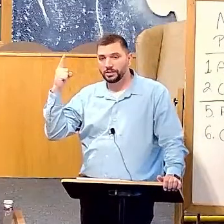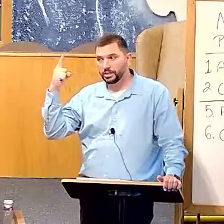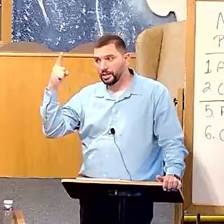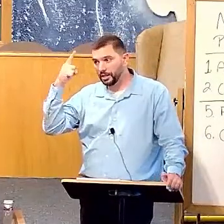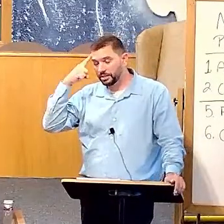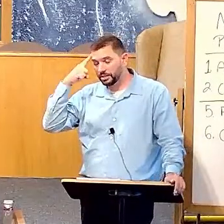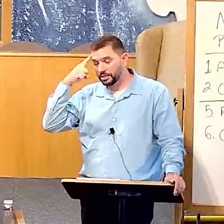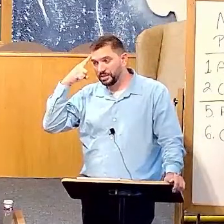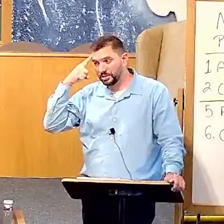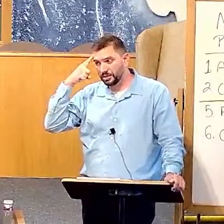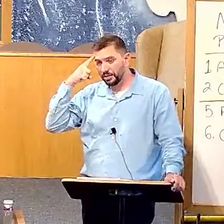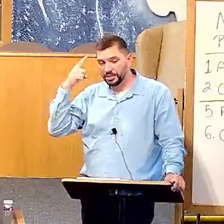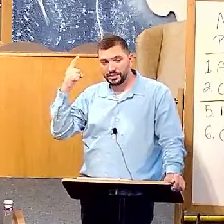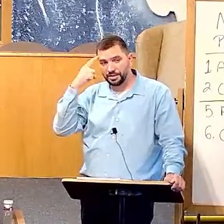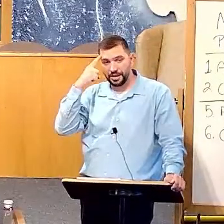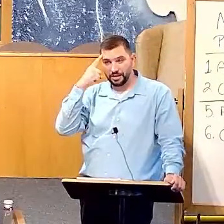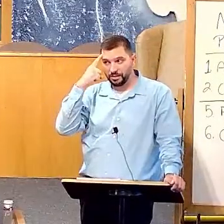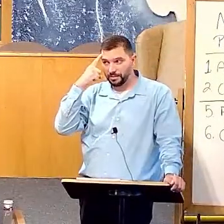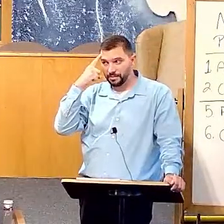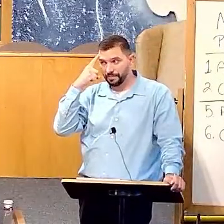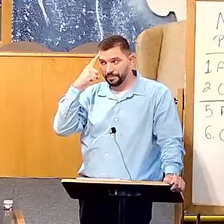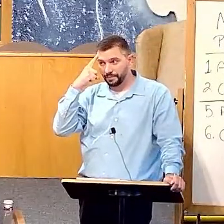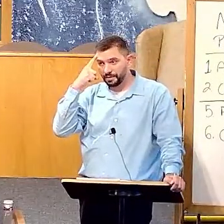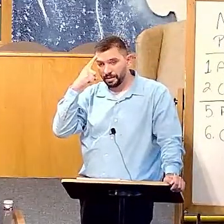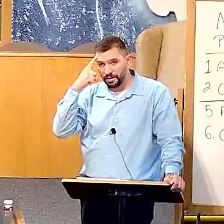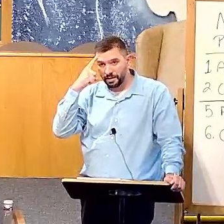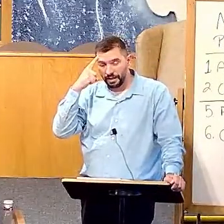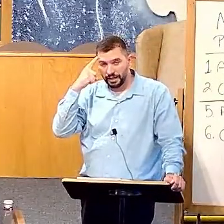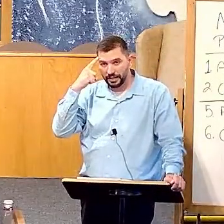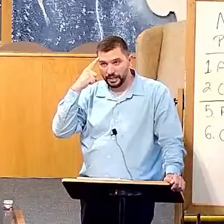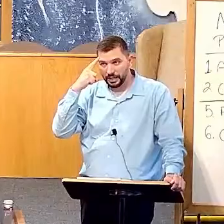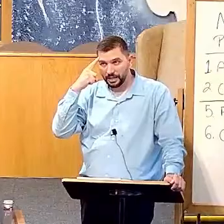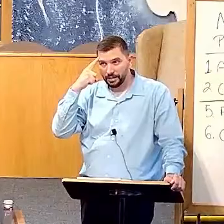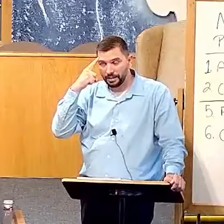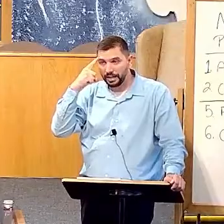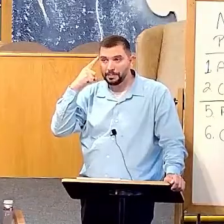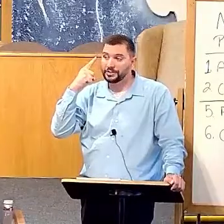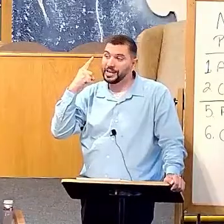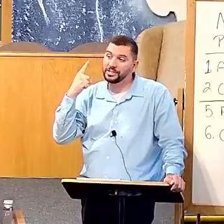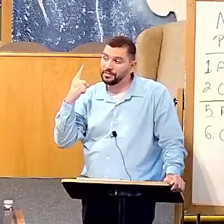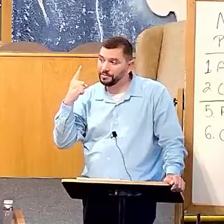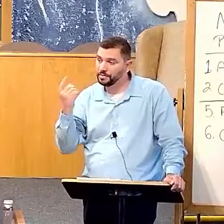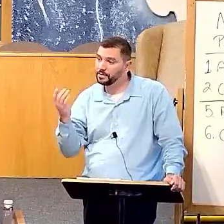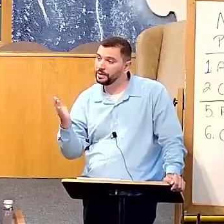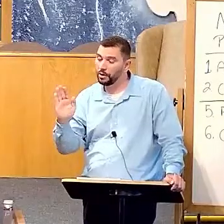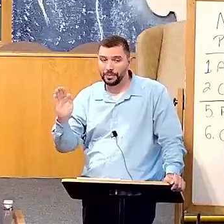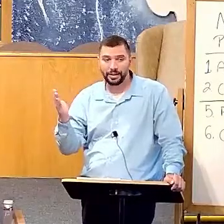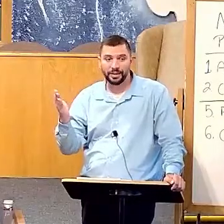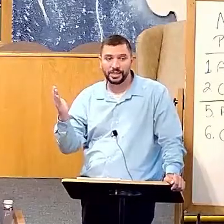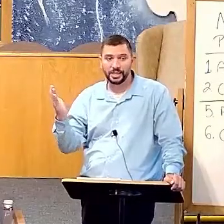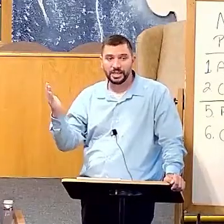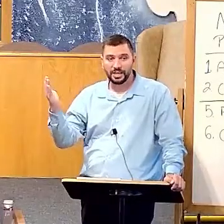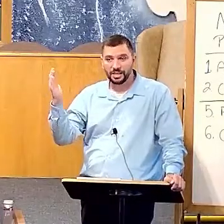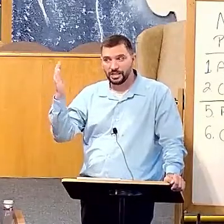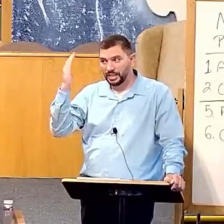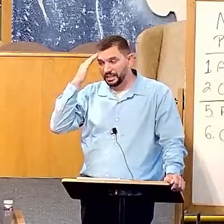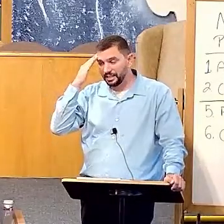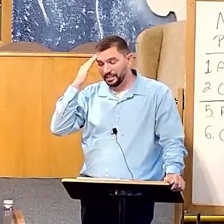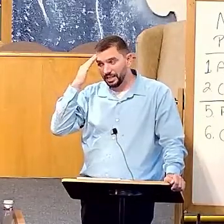touch this is to think. And again, possessive, open hand, is to